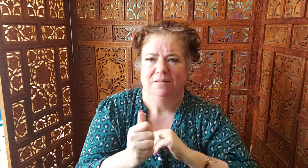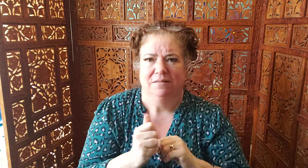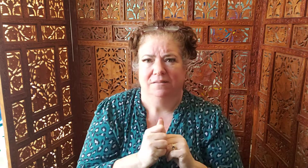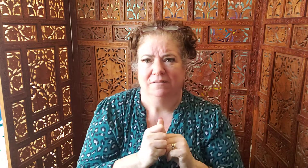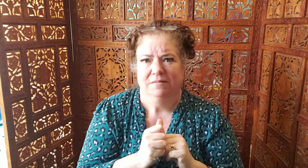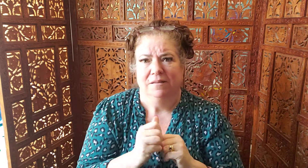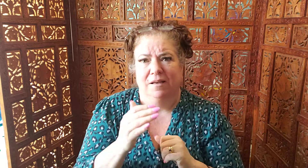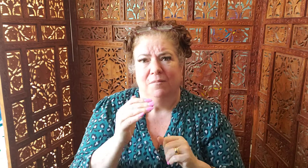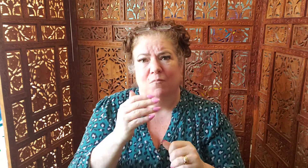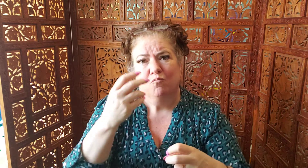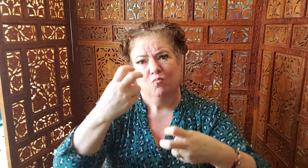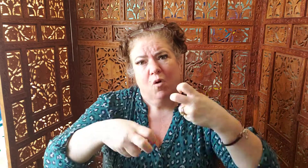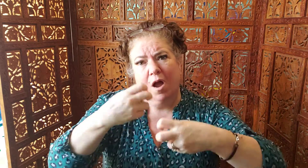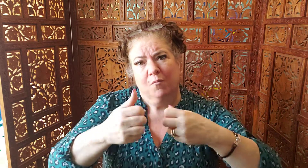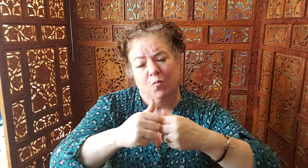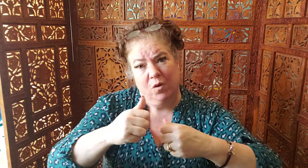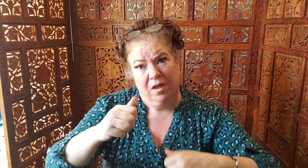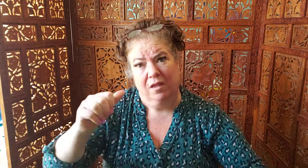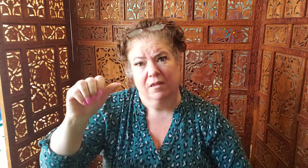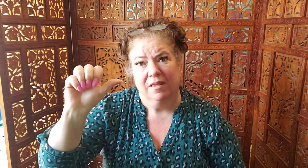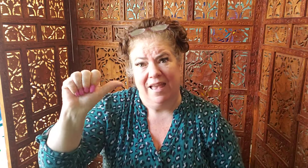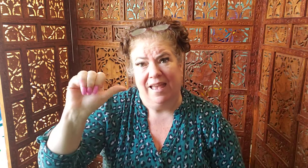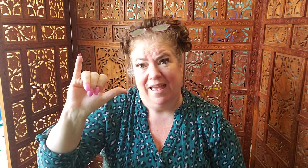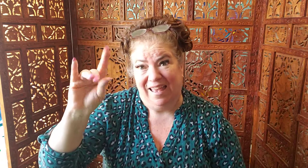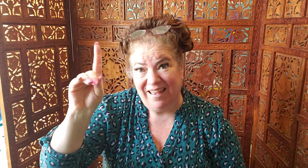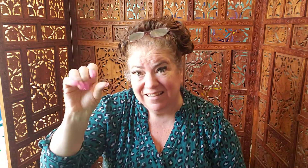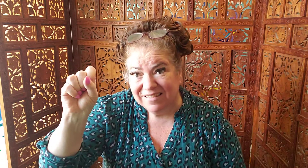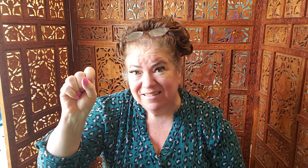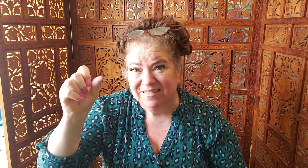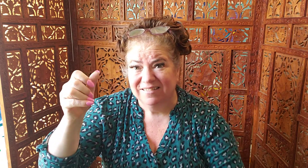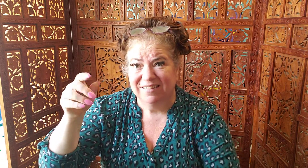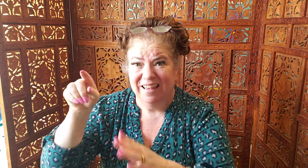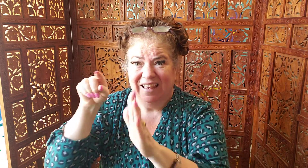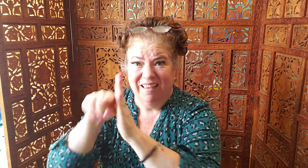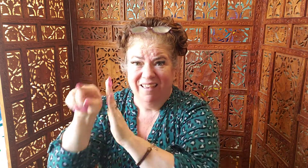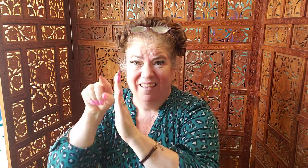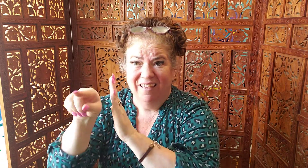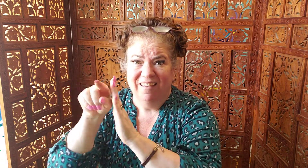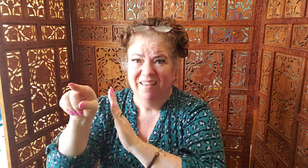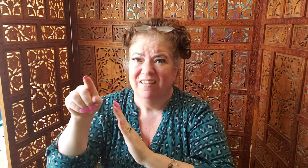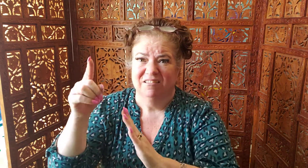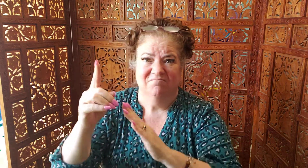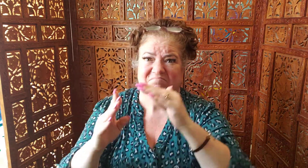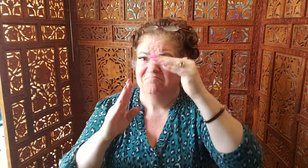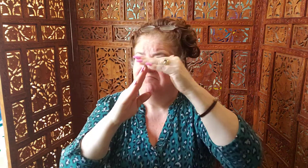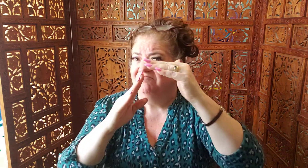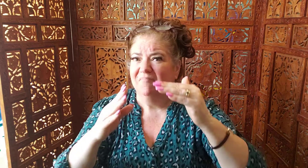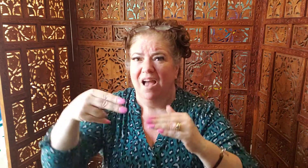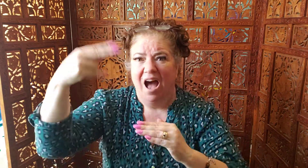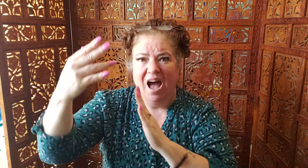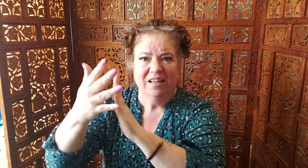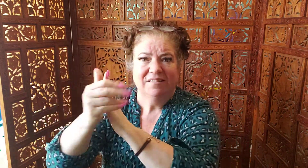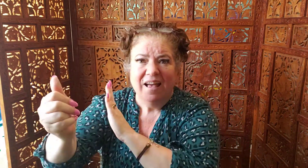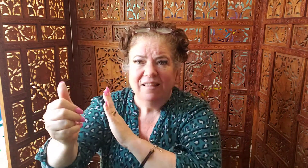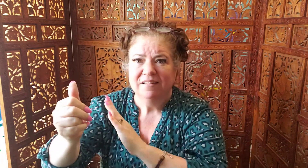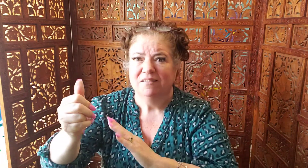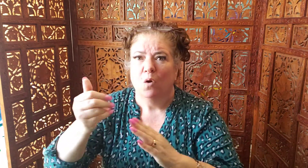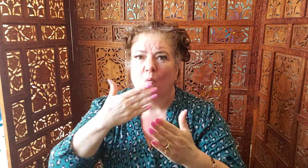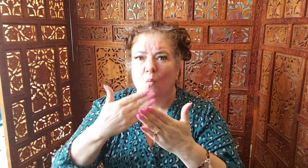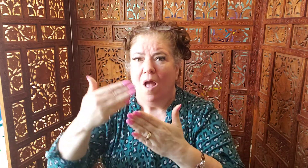after the privates. It got the guys in the trenches in response to the AIDS crisis. The company of Lakaja Fall and others from the Broadway